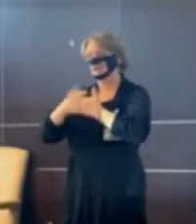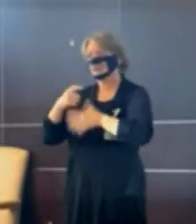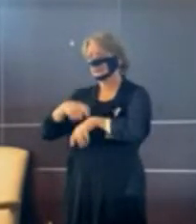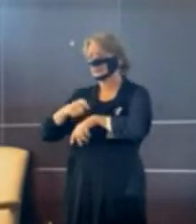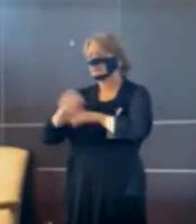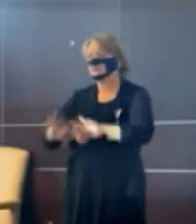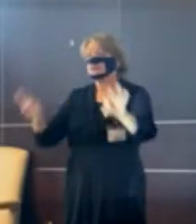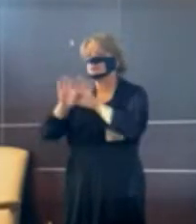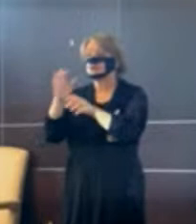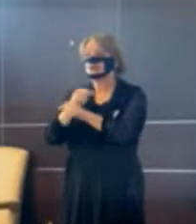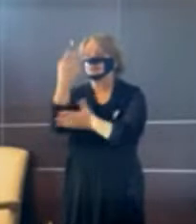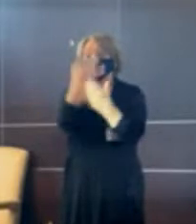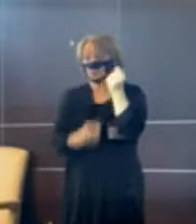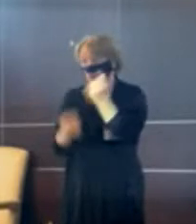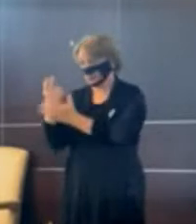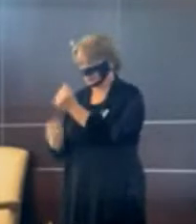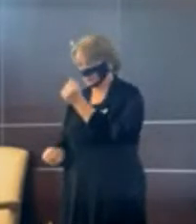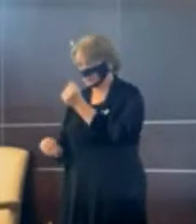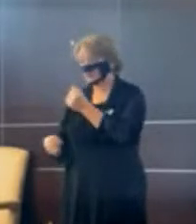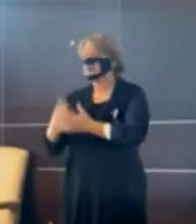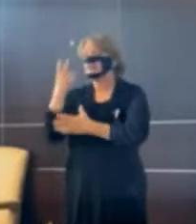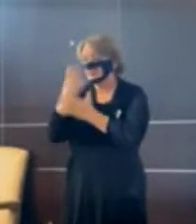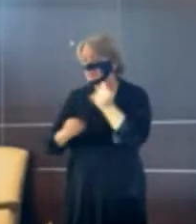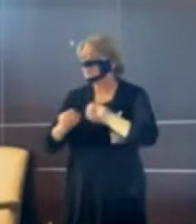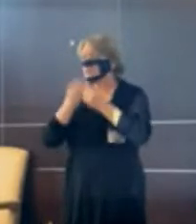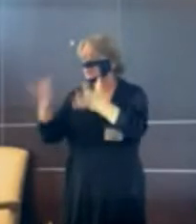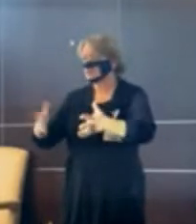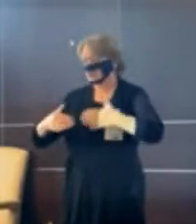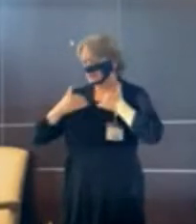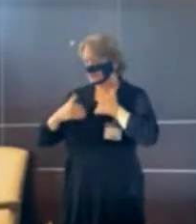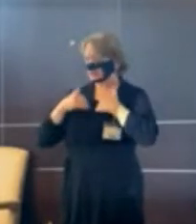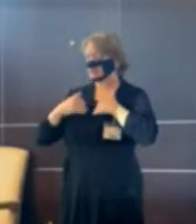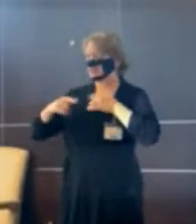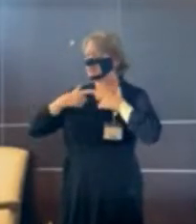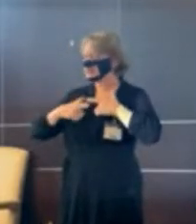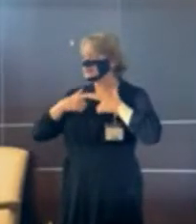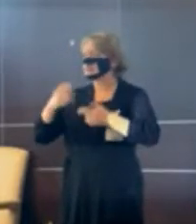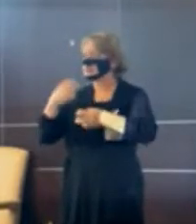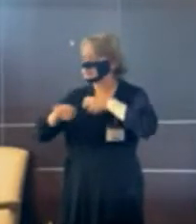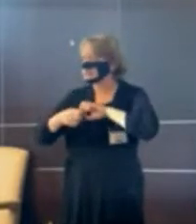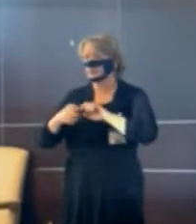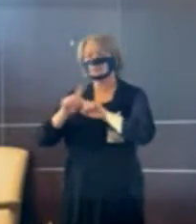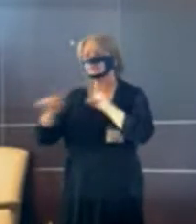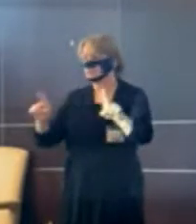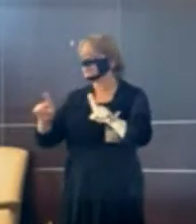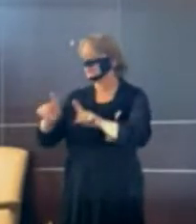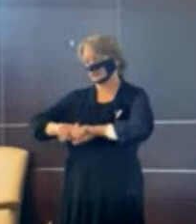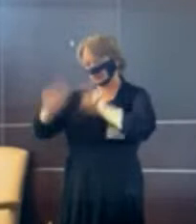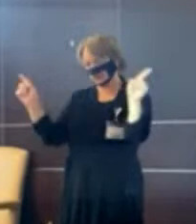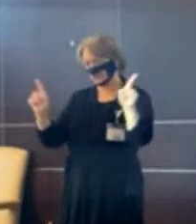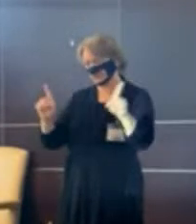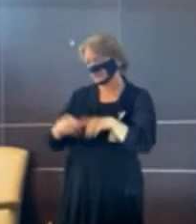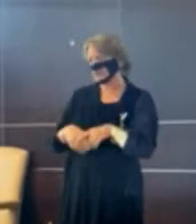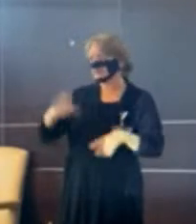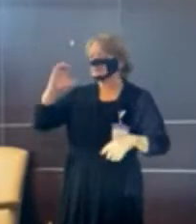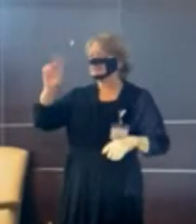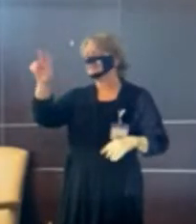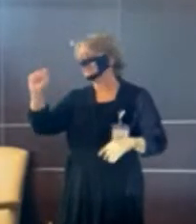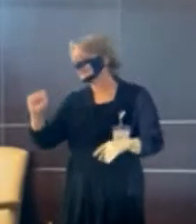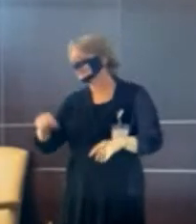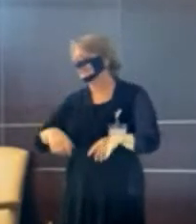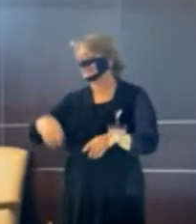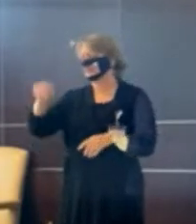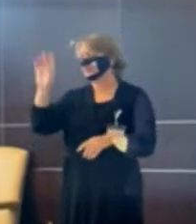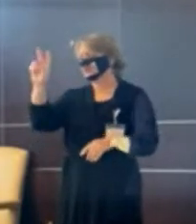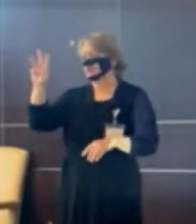vaccines. They both cause respiratory illnesses, but they are different viruses. Pharmacies, CVS, Walgreens, local pharmacies, your